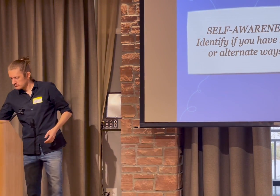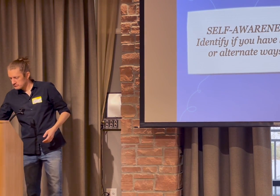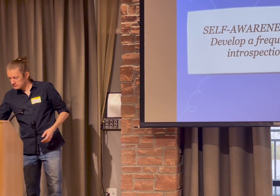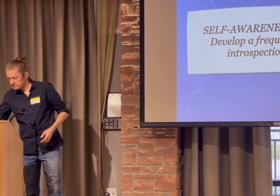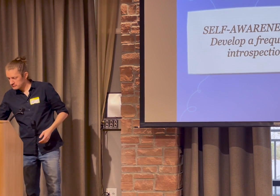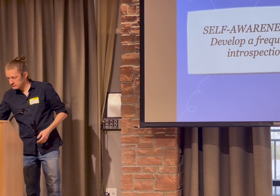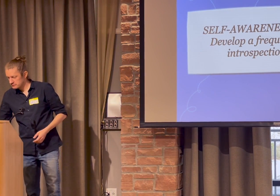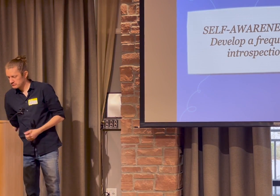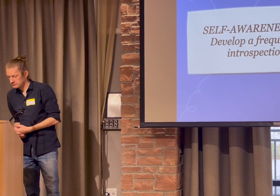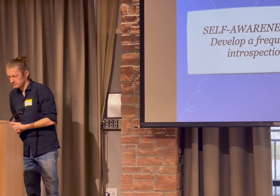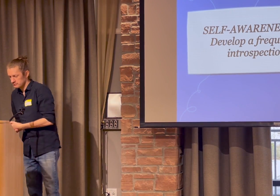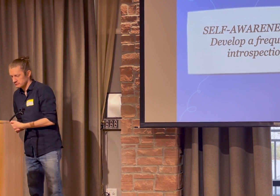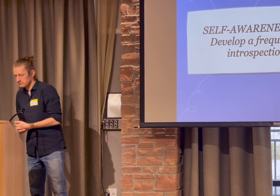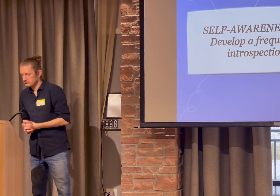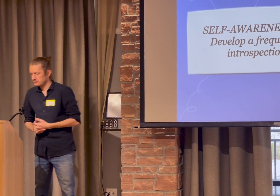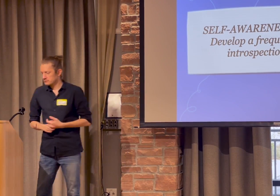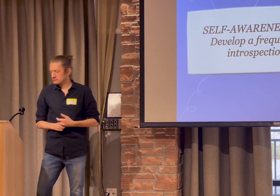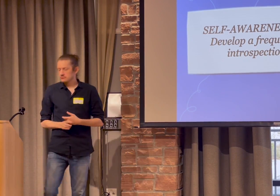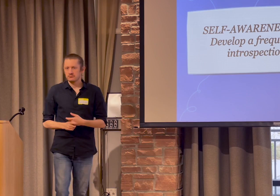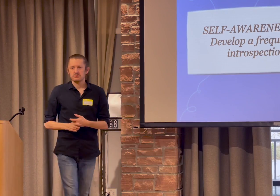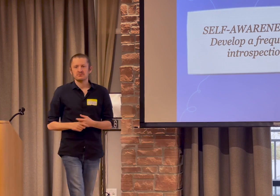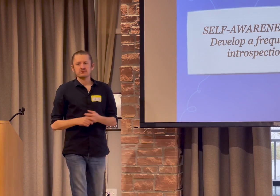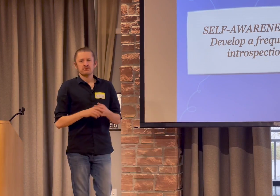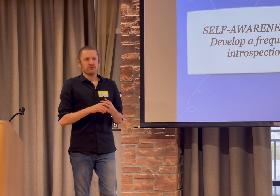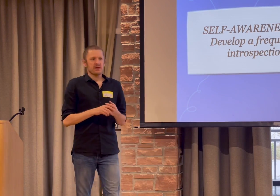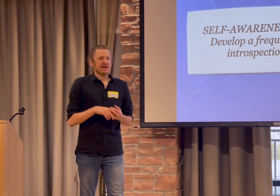those disabilities? And your chance of graduating goes way up.